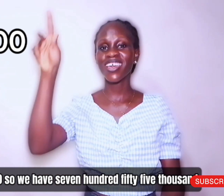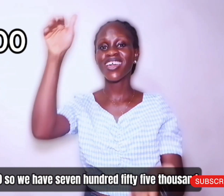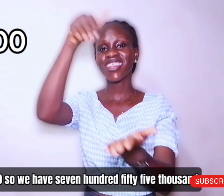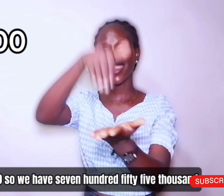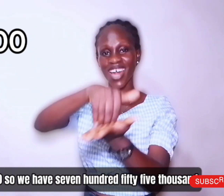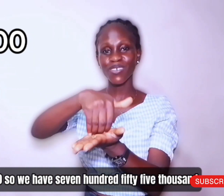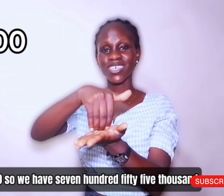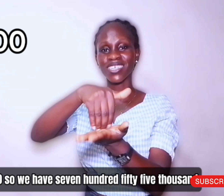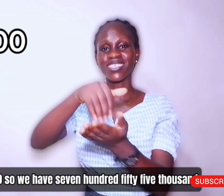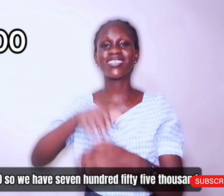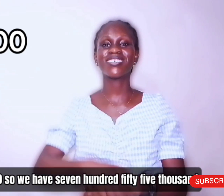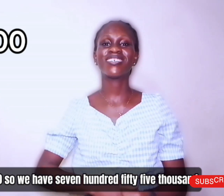755,000.